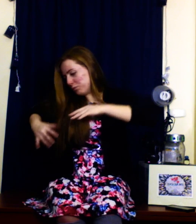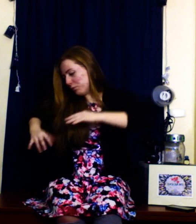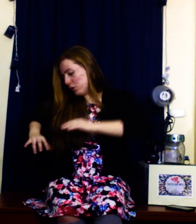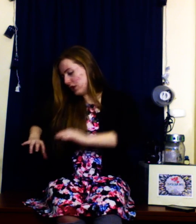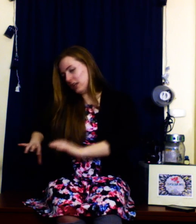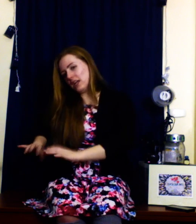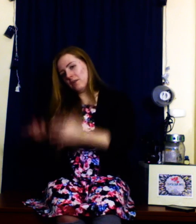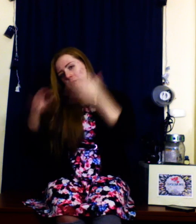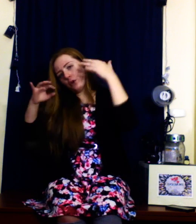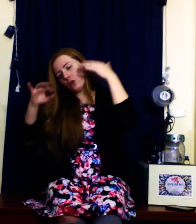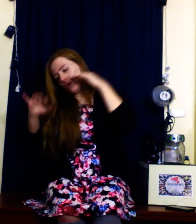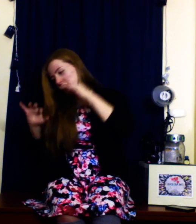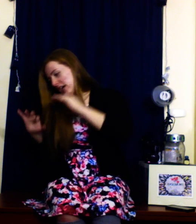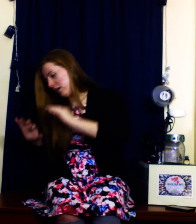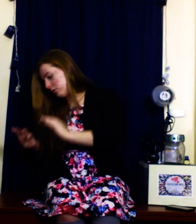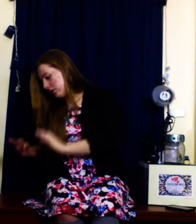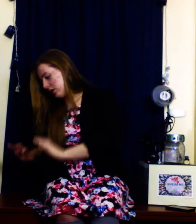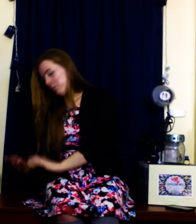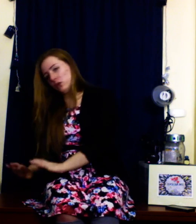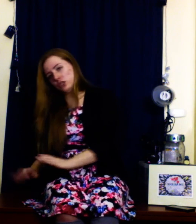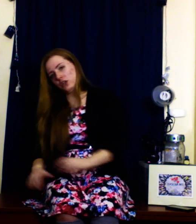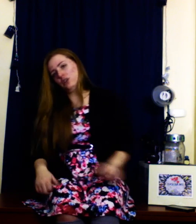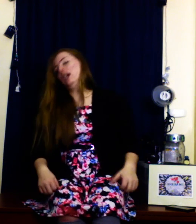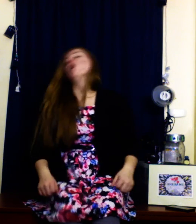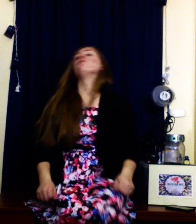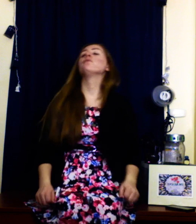put her down and pushing her down.